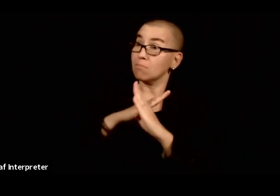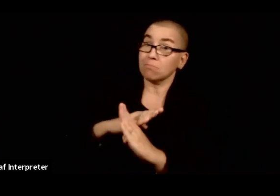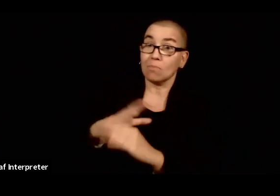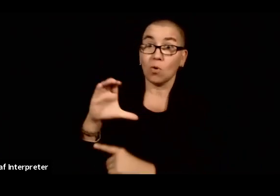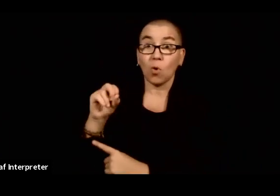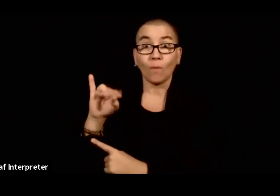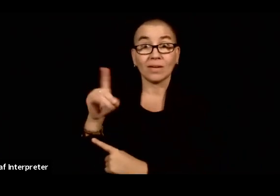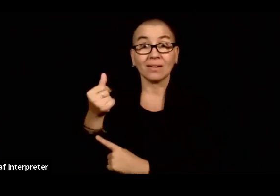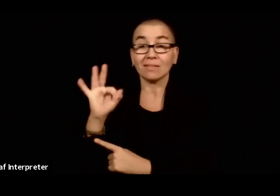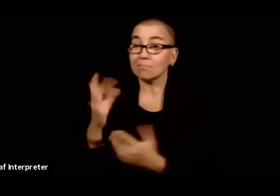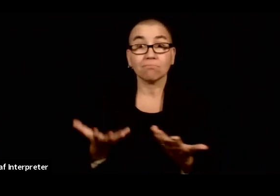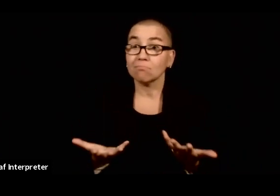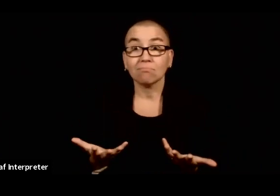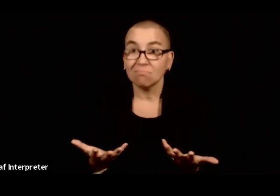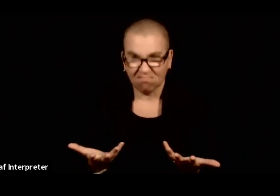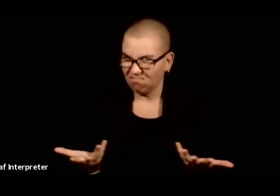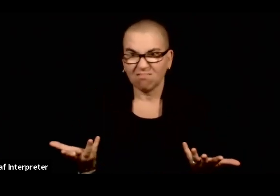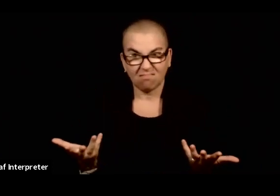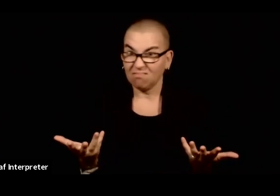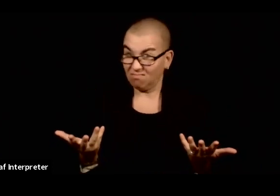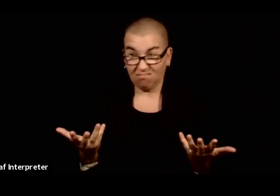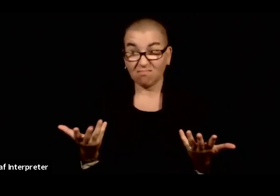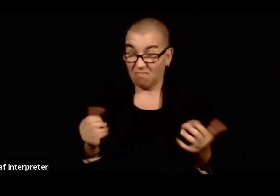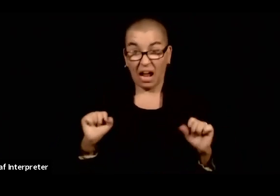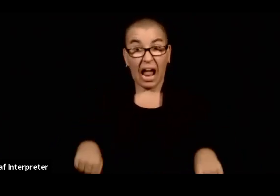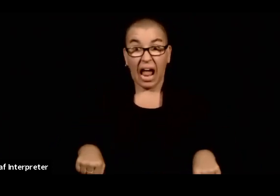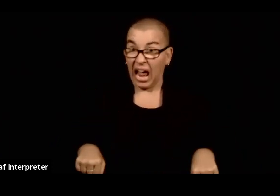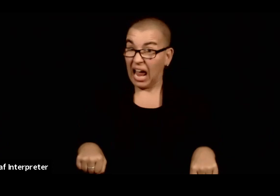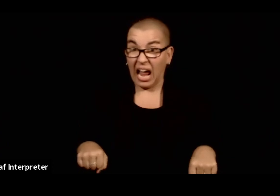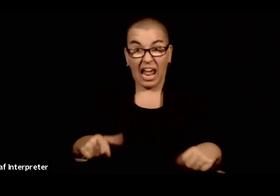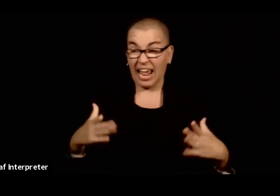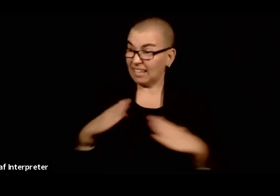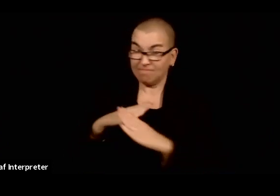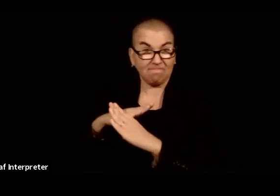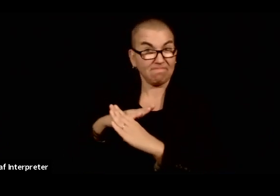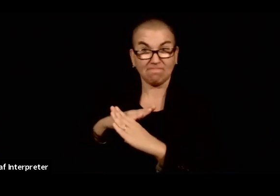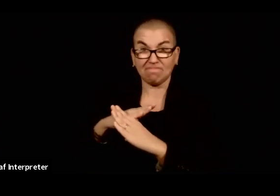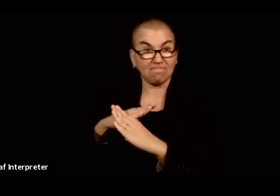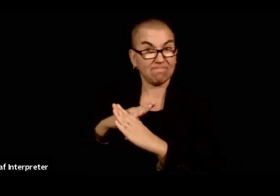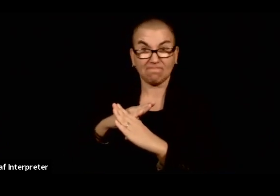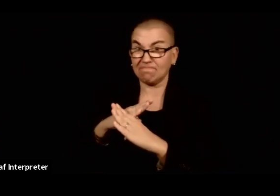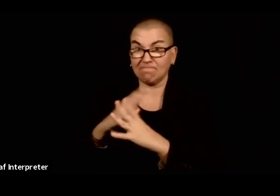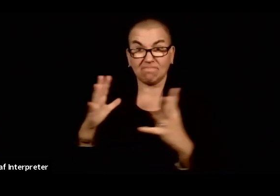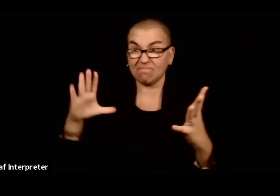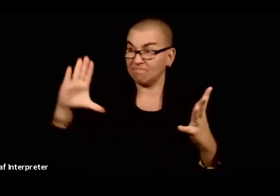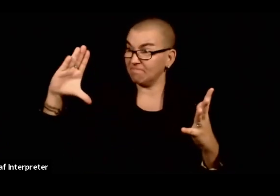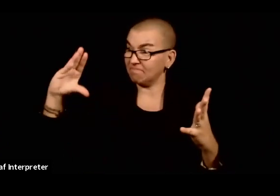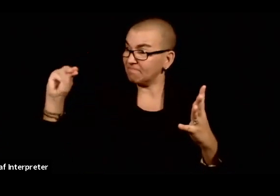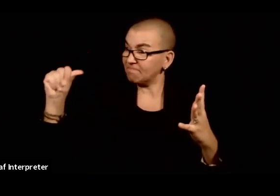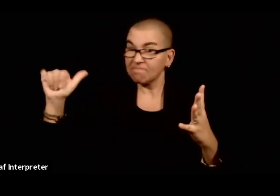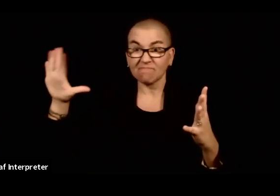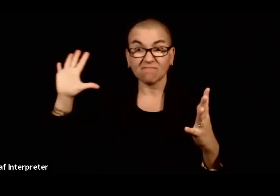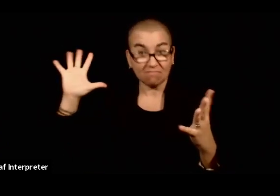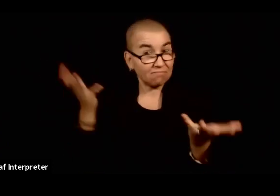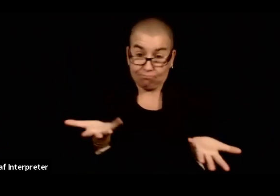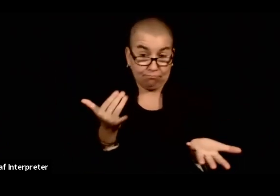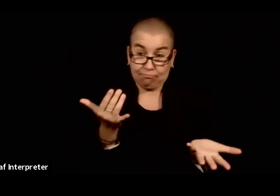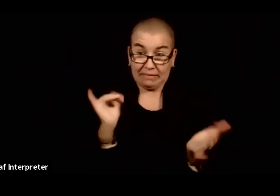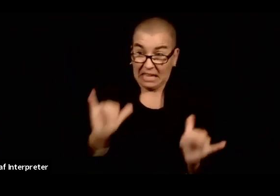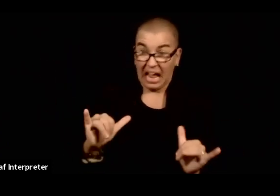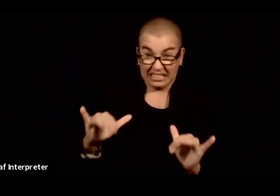firm restrictions and leaving them in place until the risk has totally disappeared might be what we would need to do. But